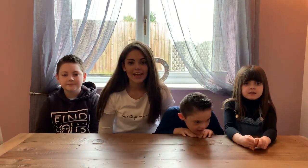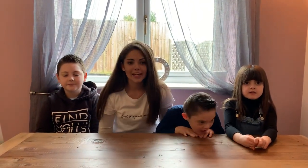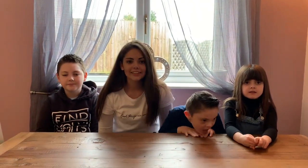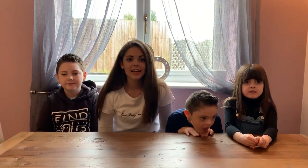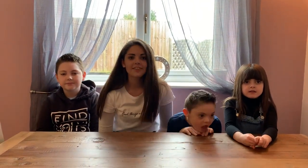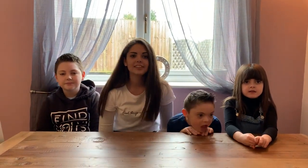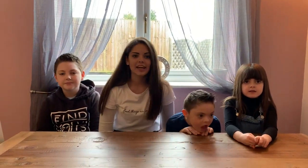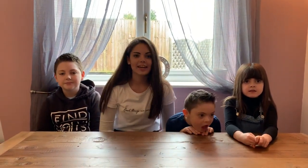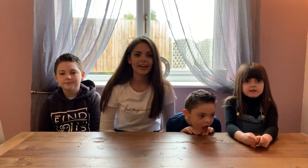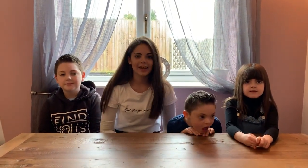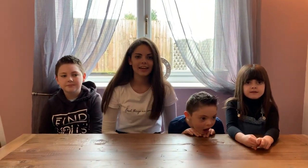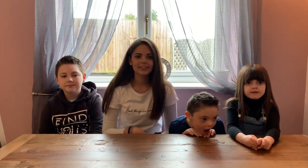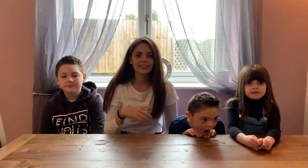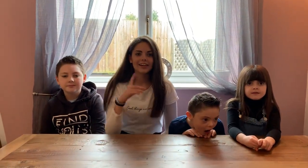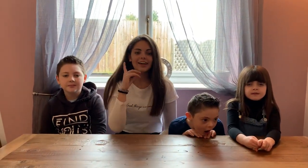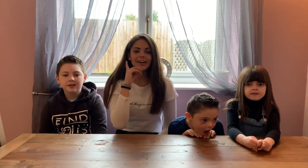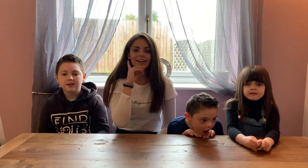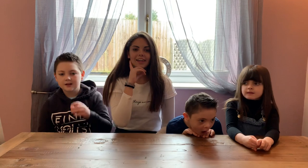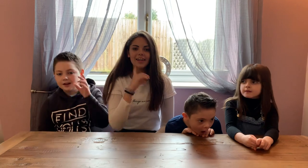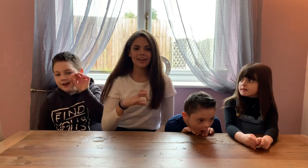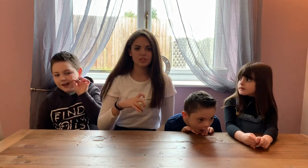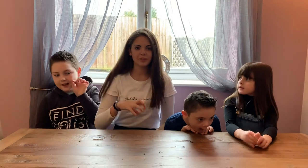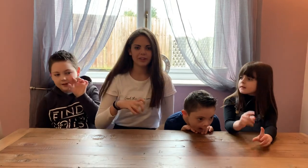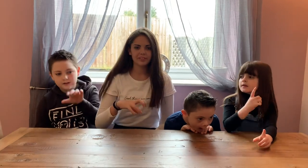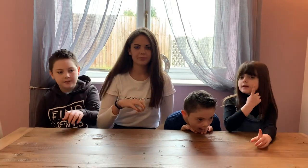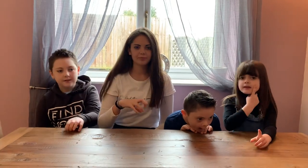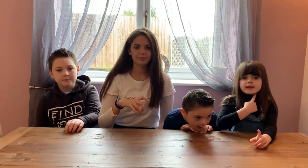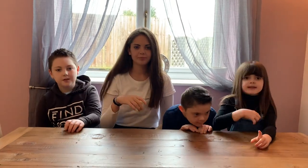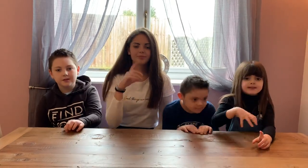today's sign of the day is Ladybird.